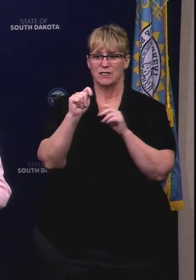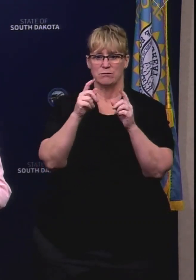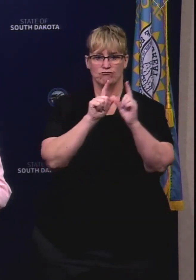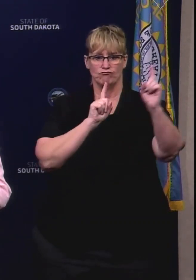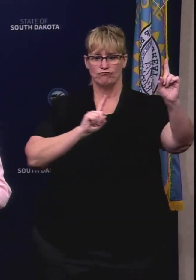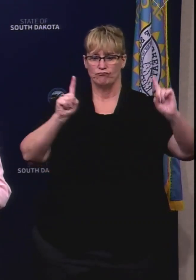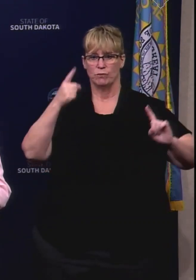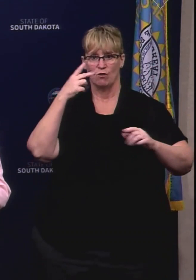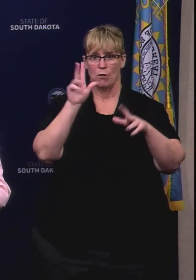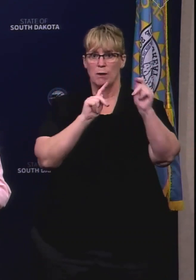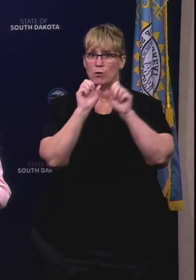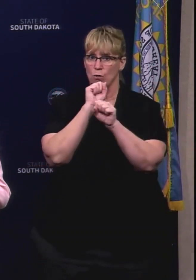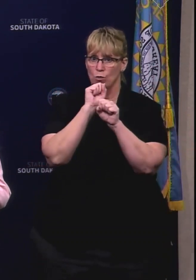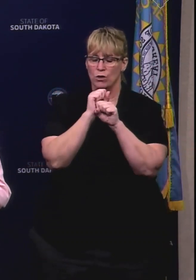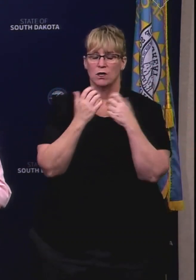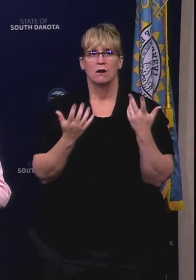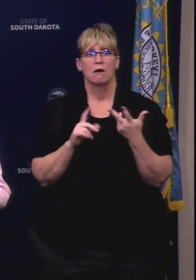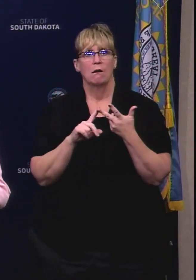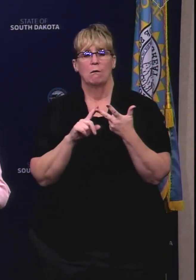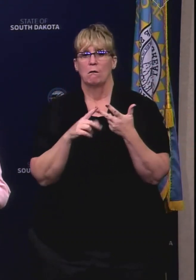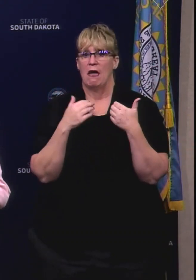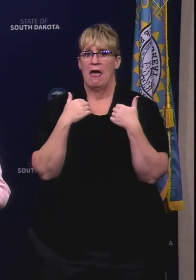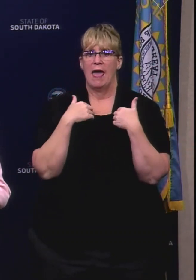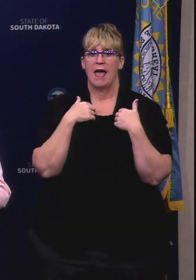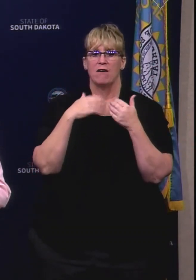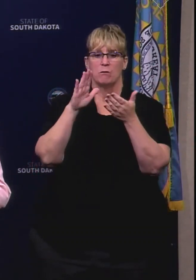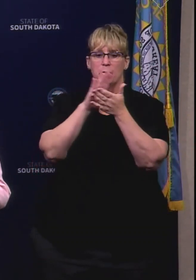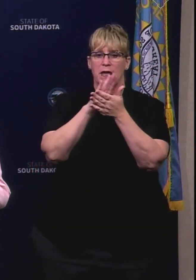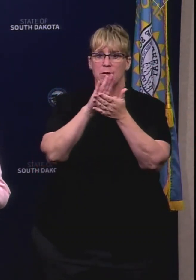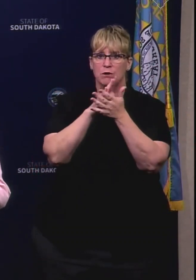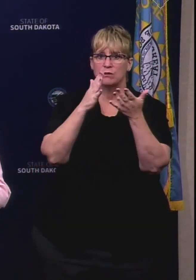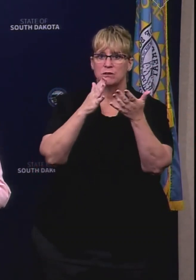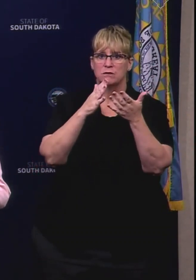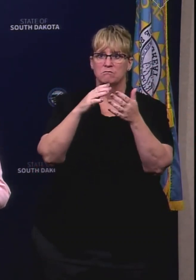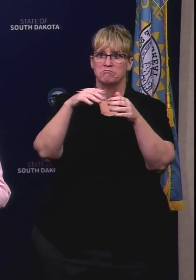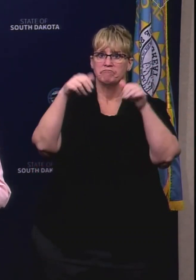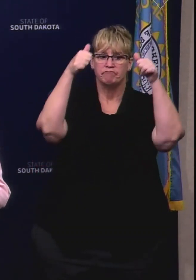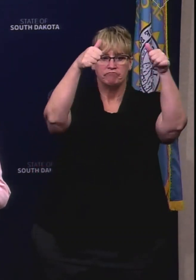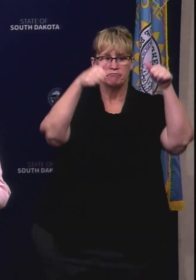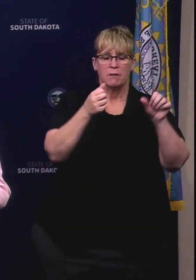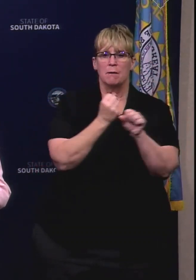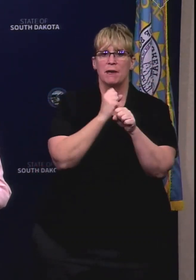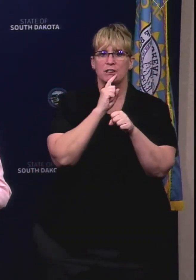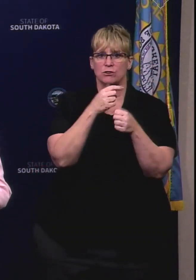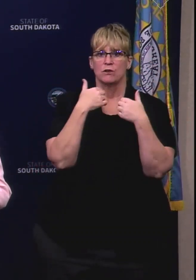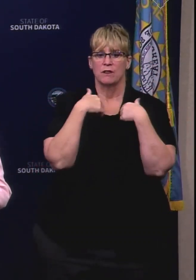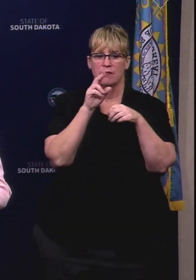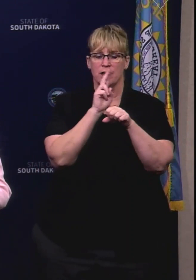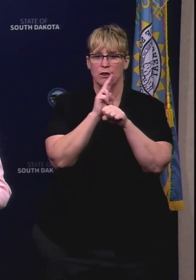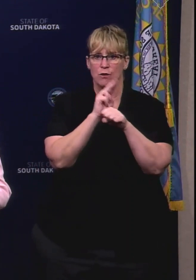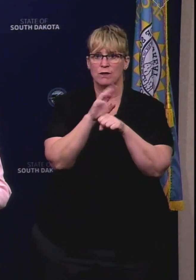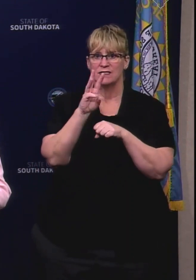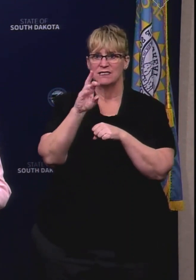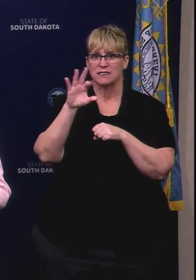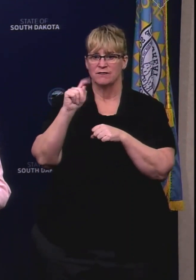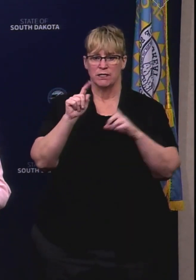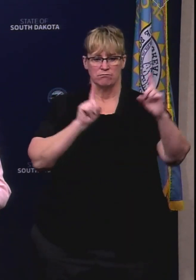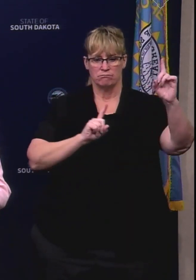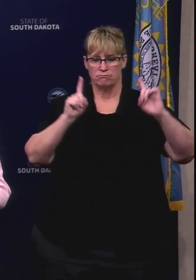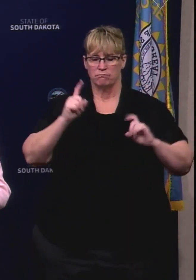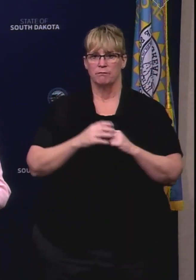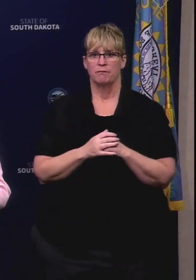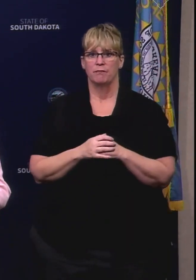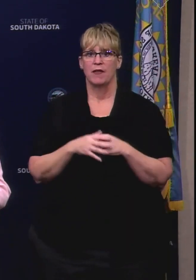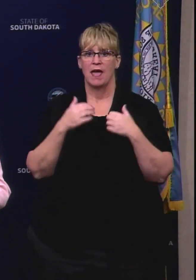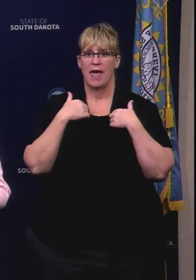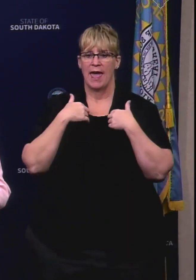folks that are working? Can they put reminders up so that customers make sure that they use social distancing? Can they have